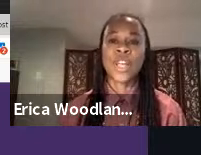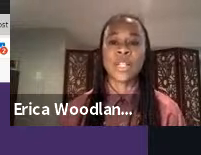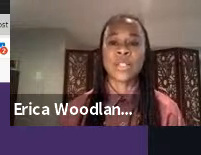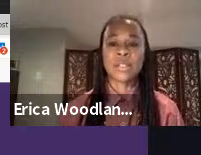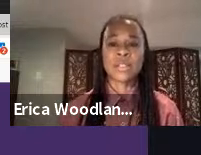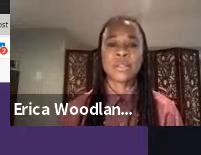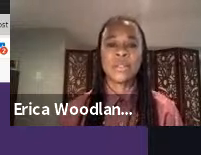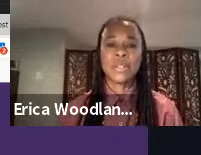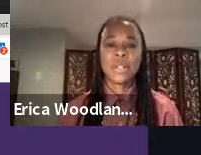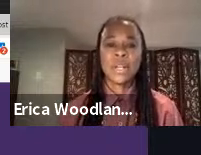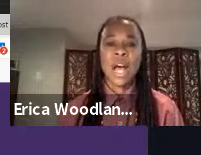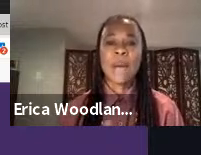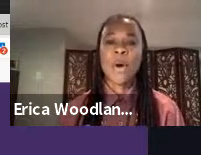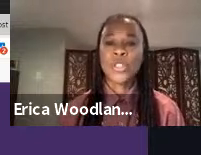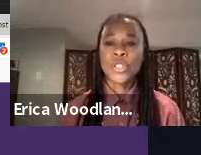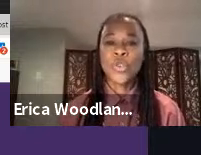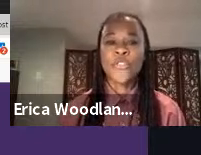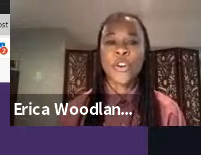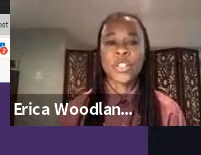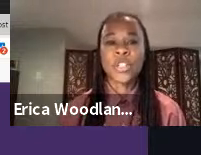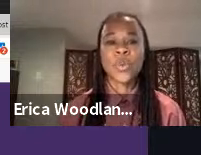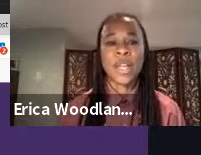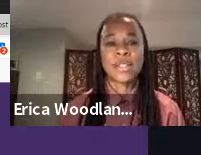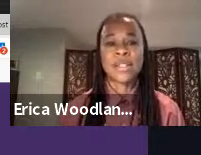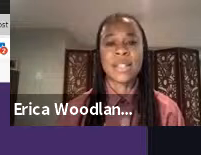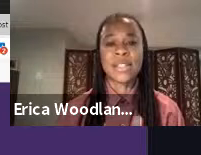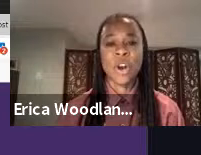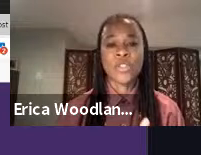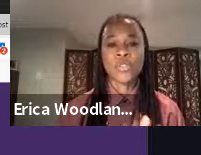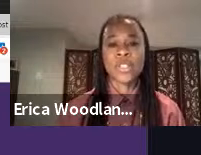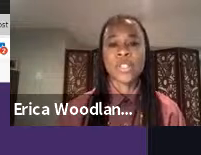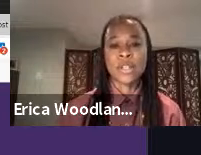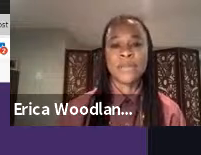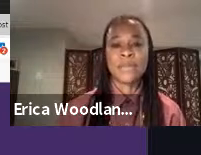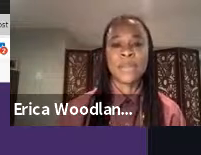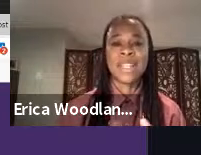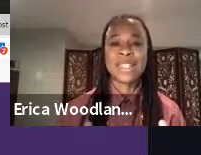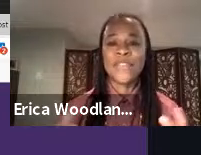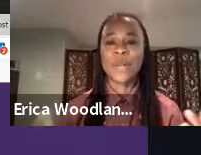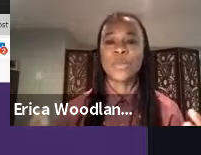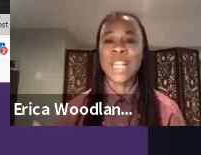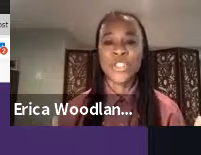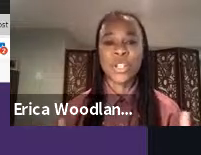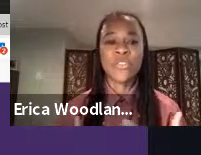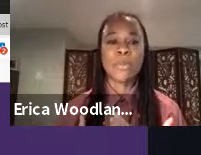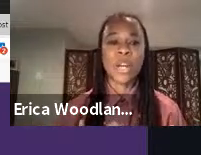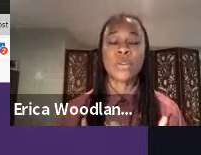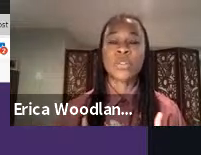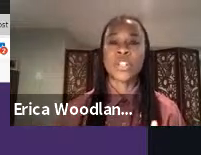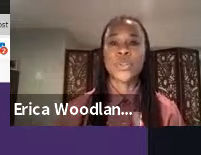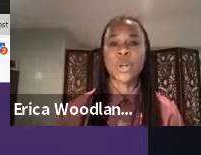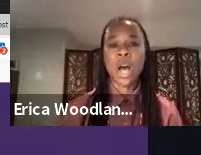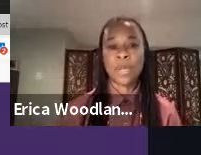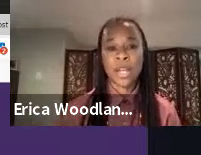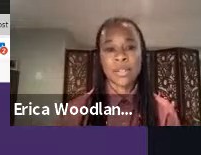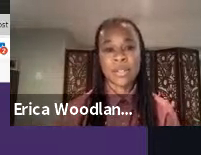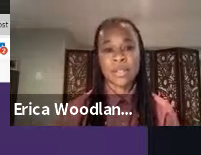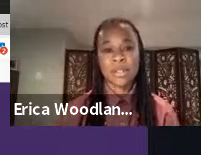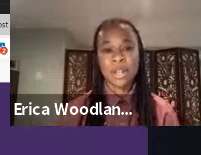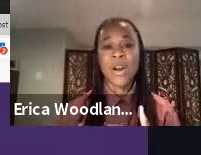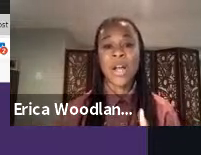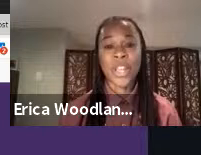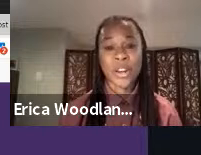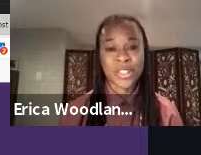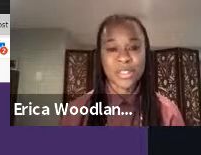and surveillance. I'm also referring to the ways that this carceral system is the foundation of the medical industrial